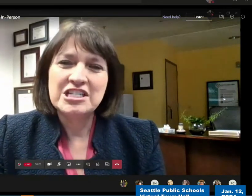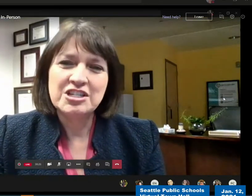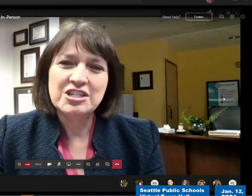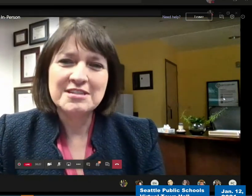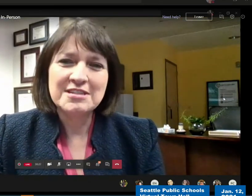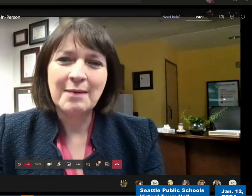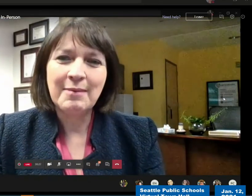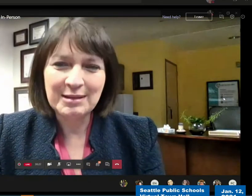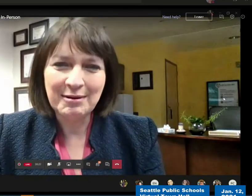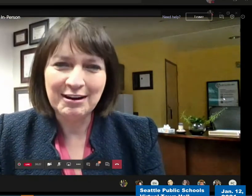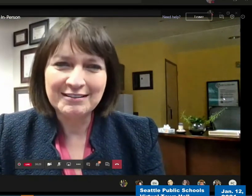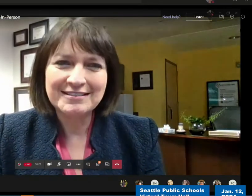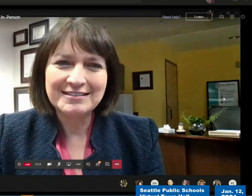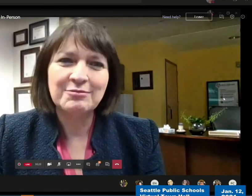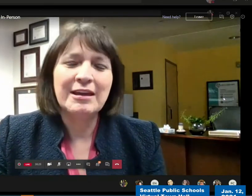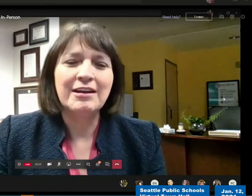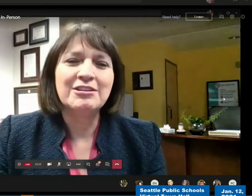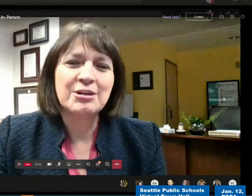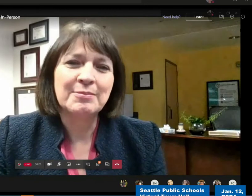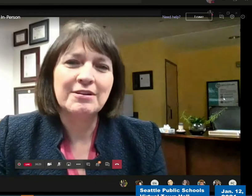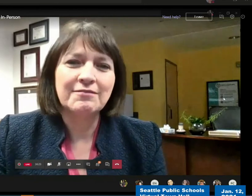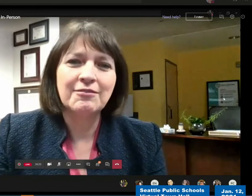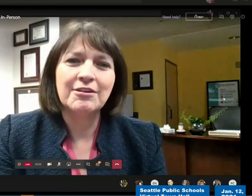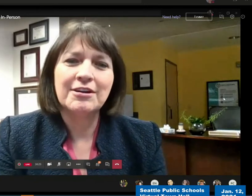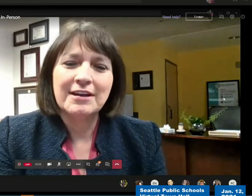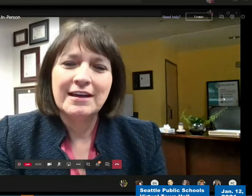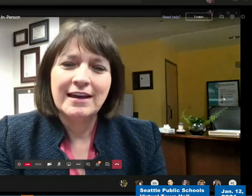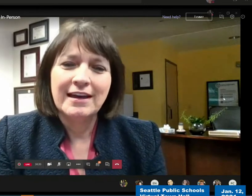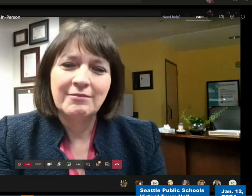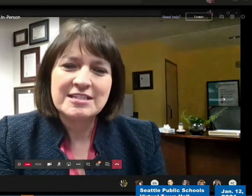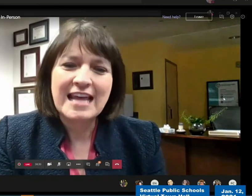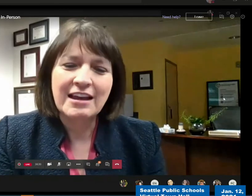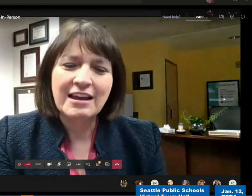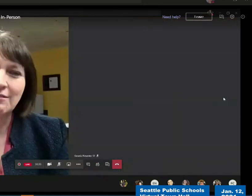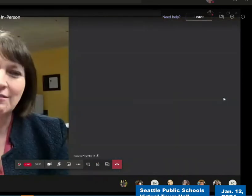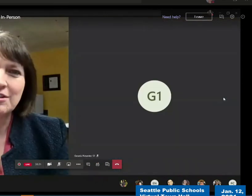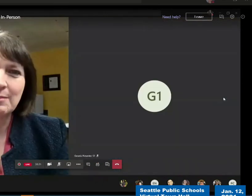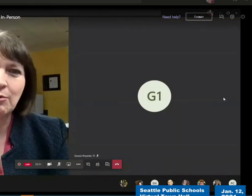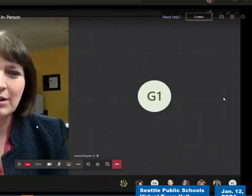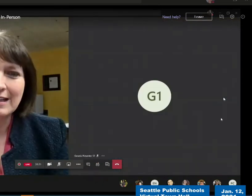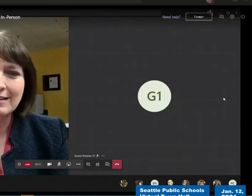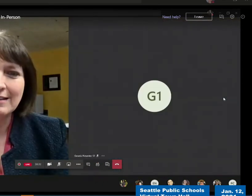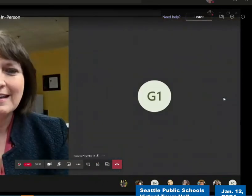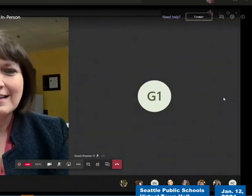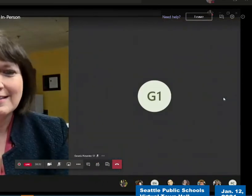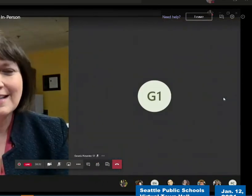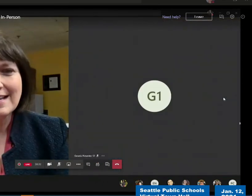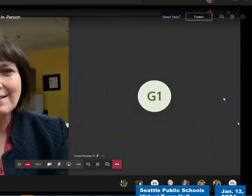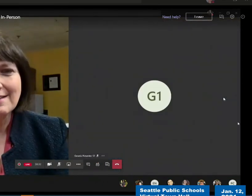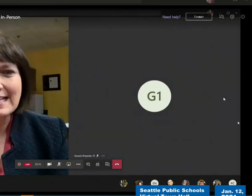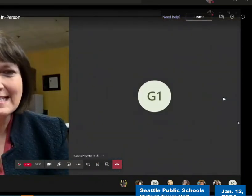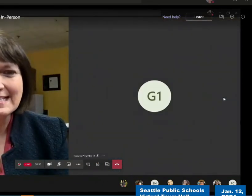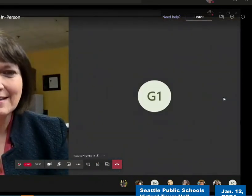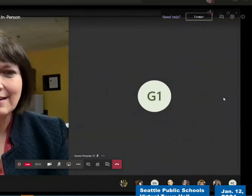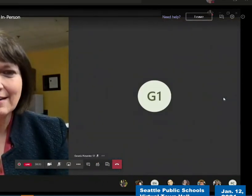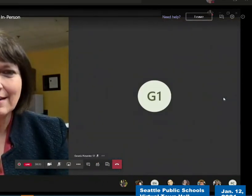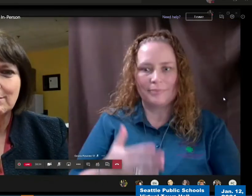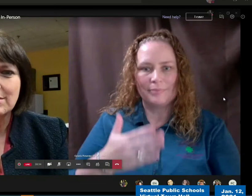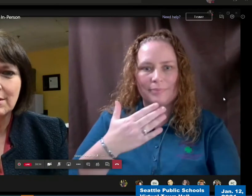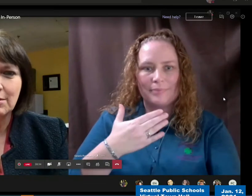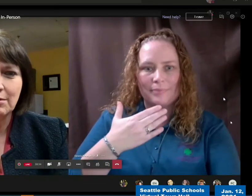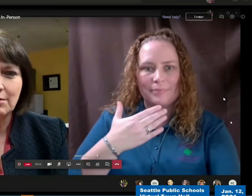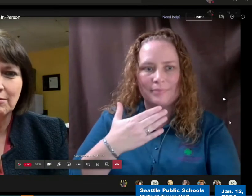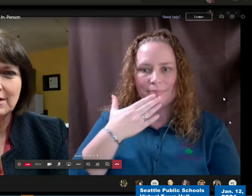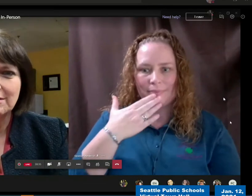when she shows up, Emily Parks will be our interpreter for, and we just thank her for supporting today's events.